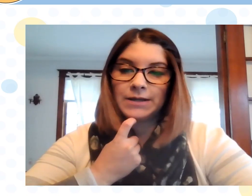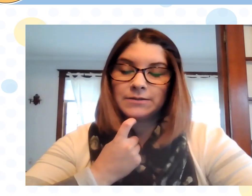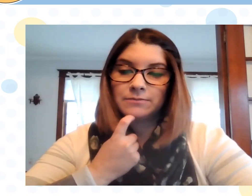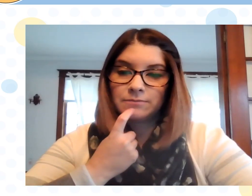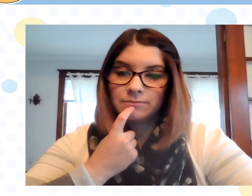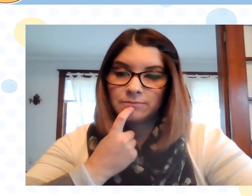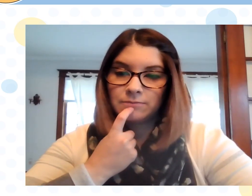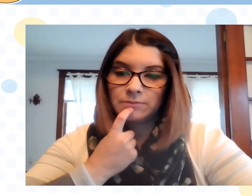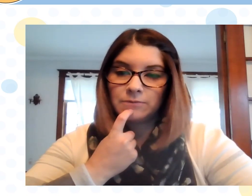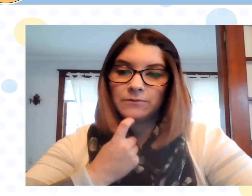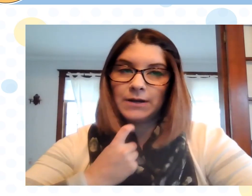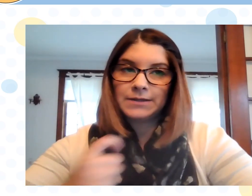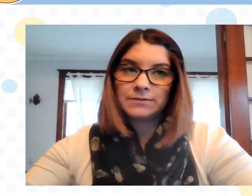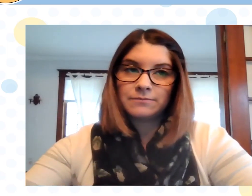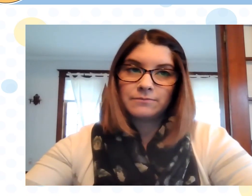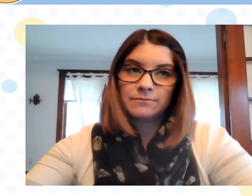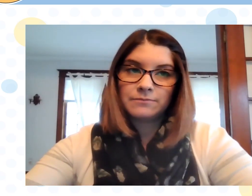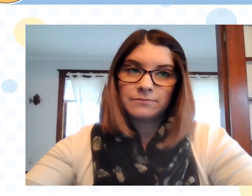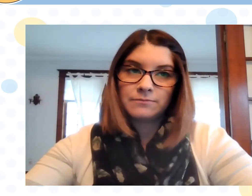Red. Red.